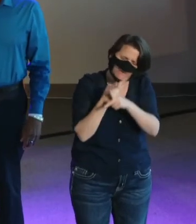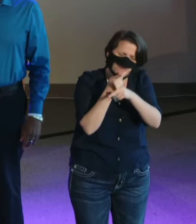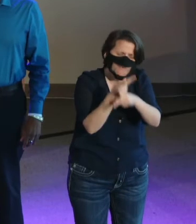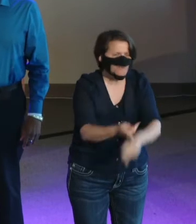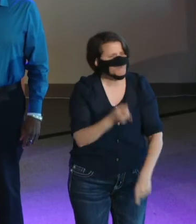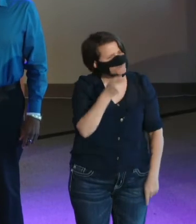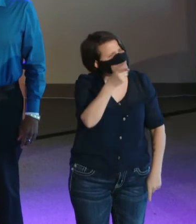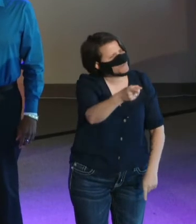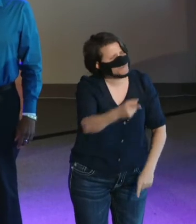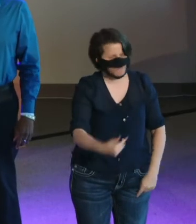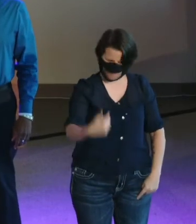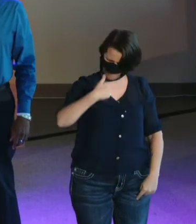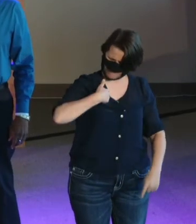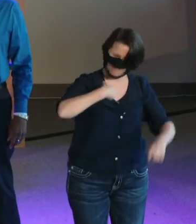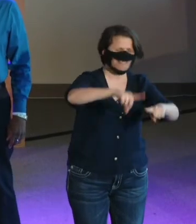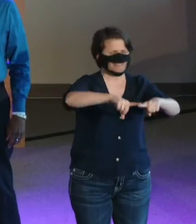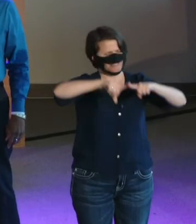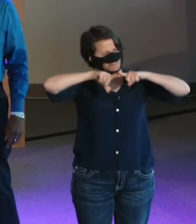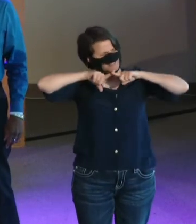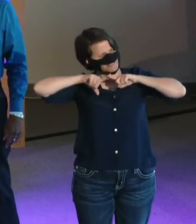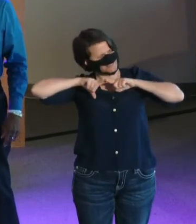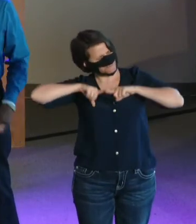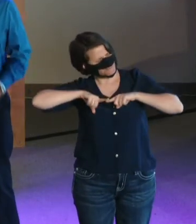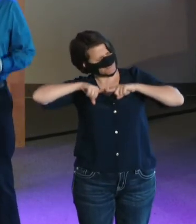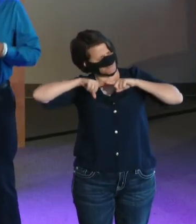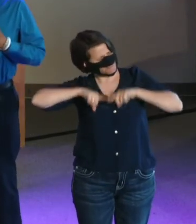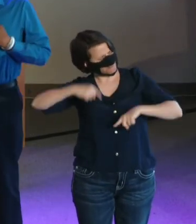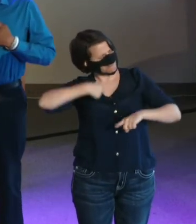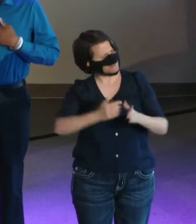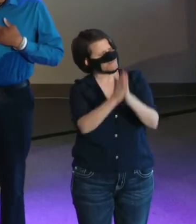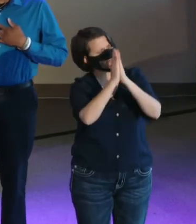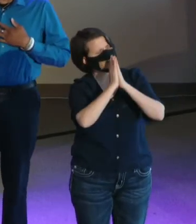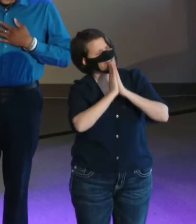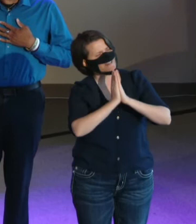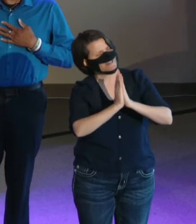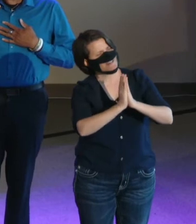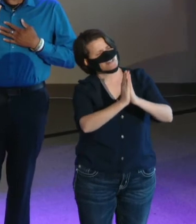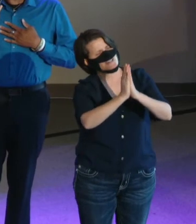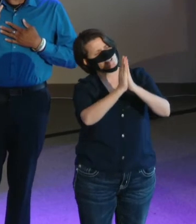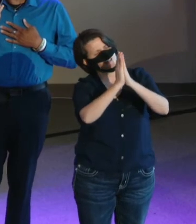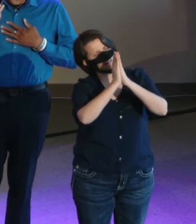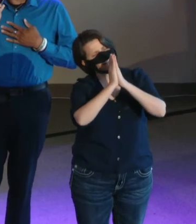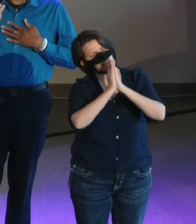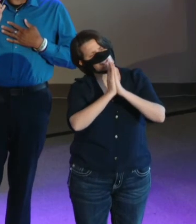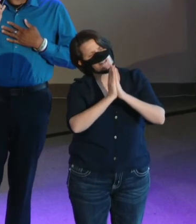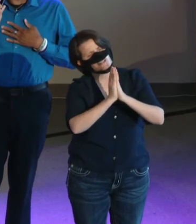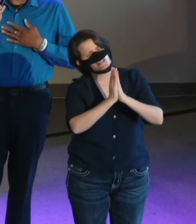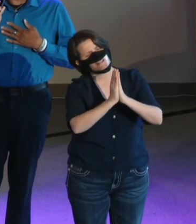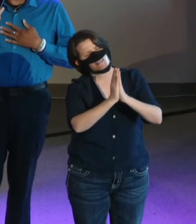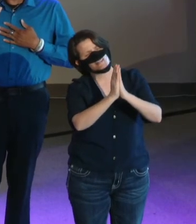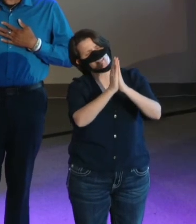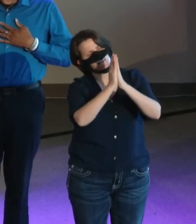You can depend on me to pray for you.